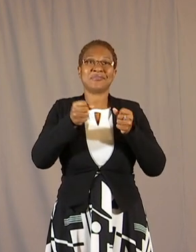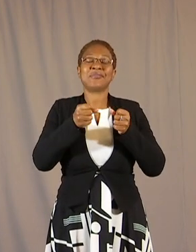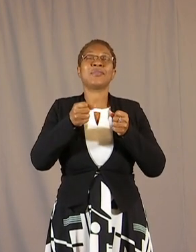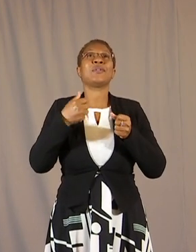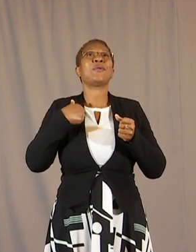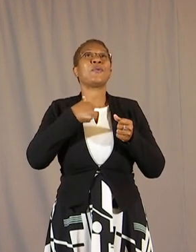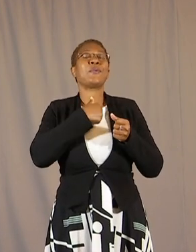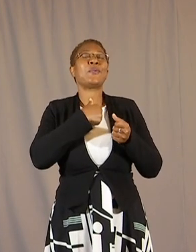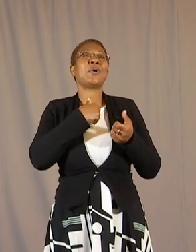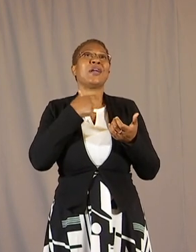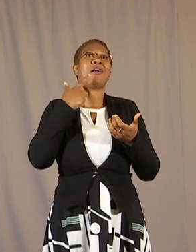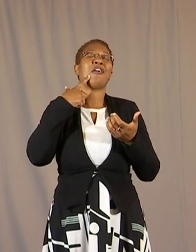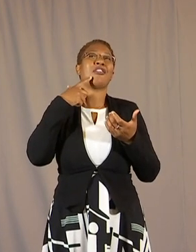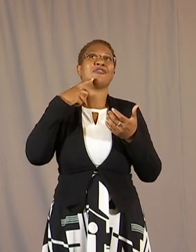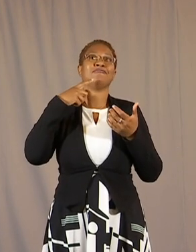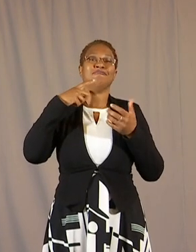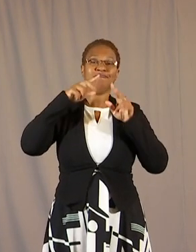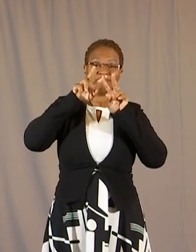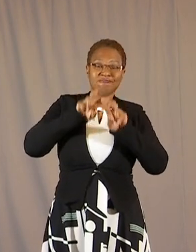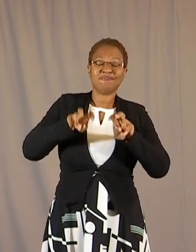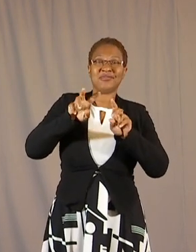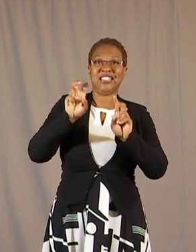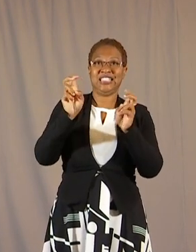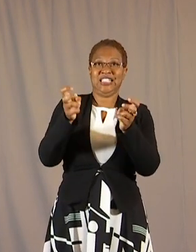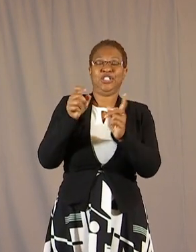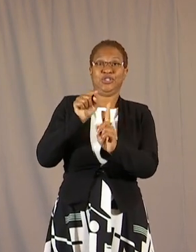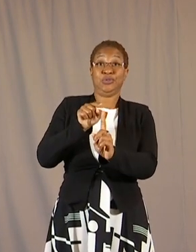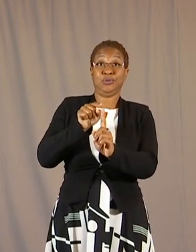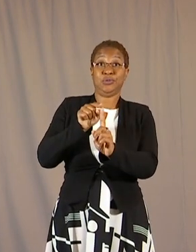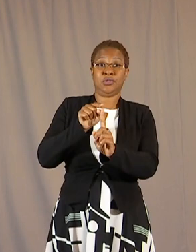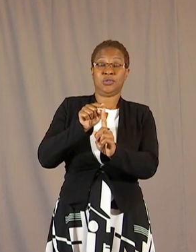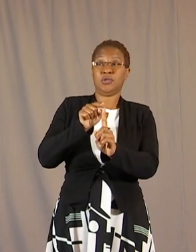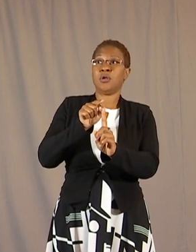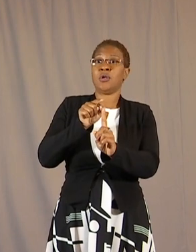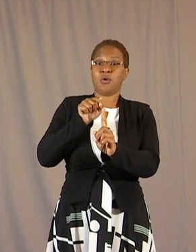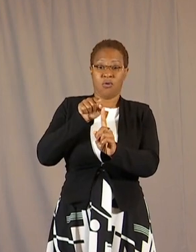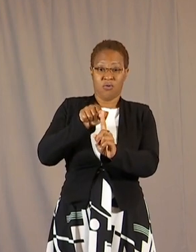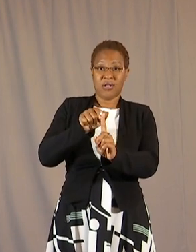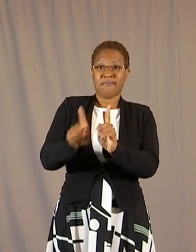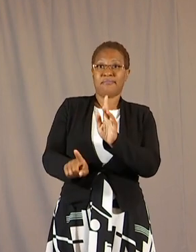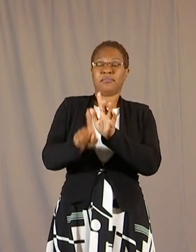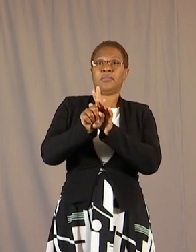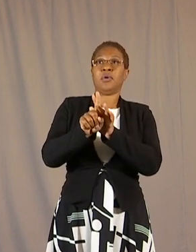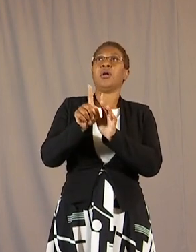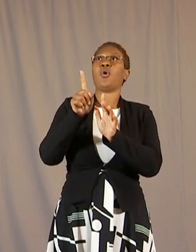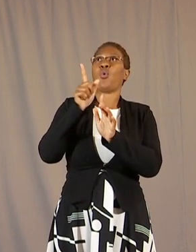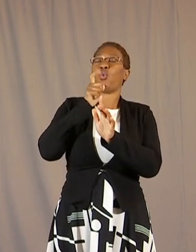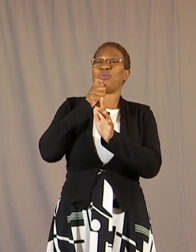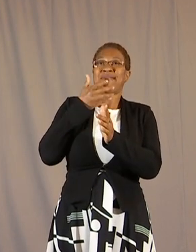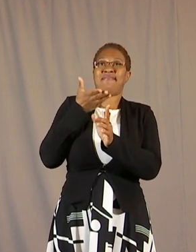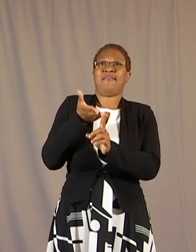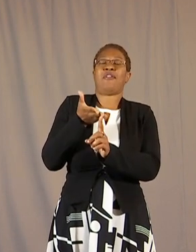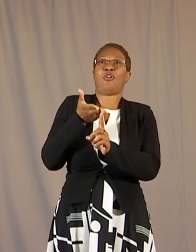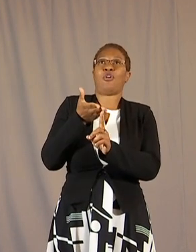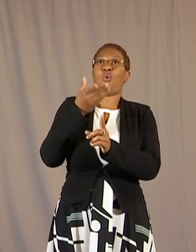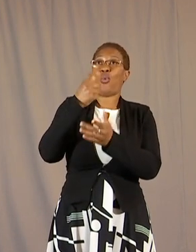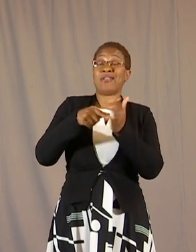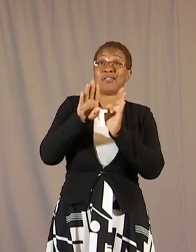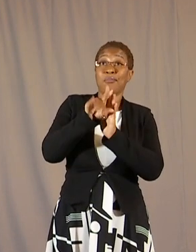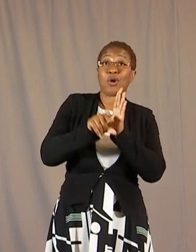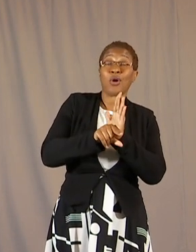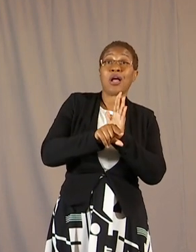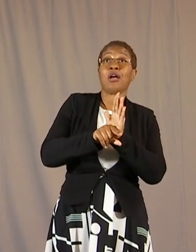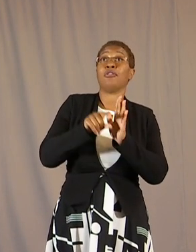looking at issues, is that, so who are we deliberately bringing to this party? do they have a